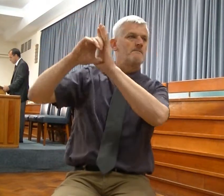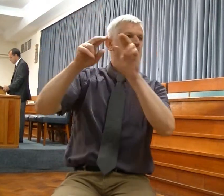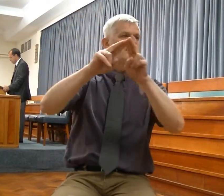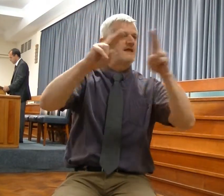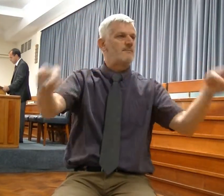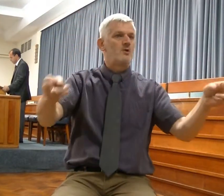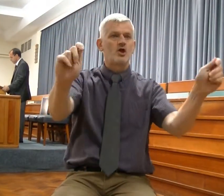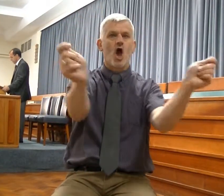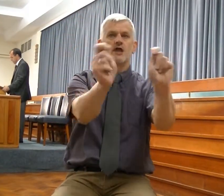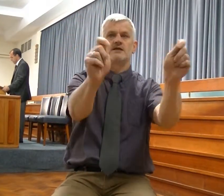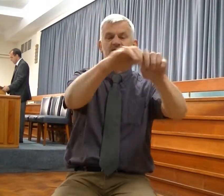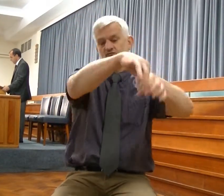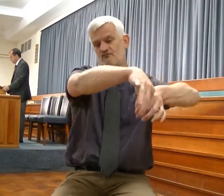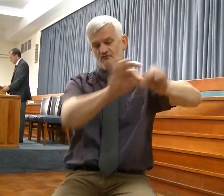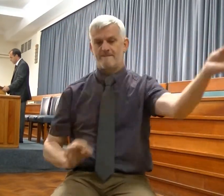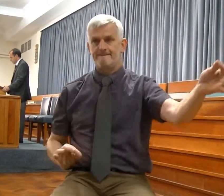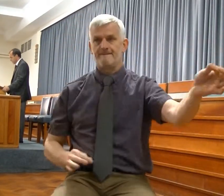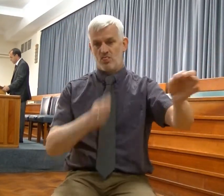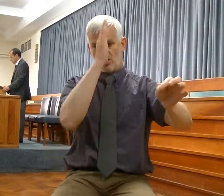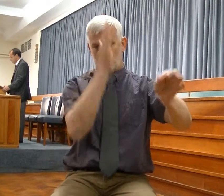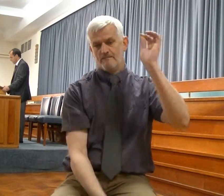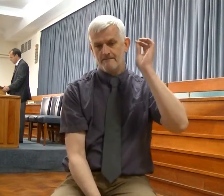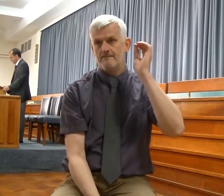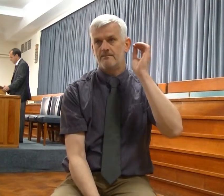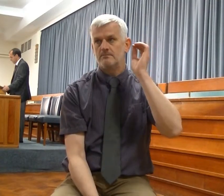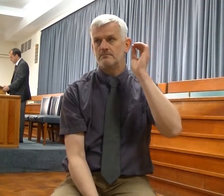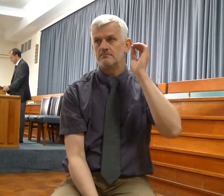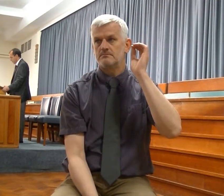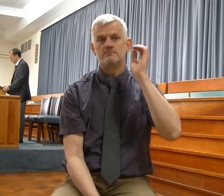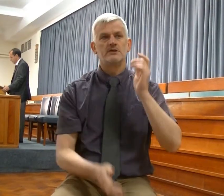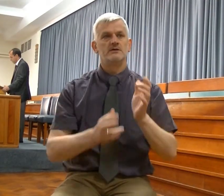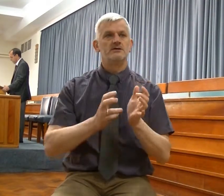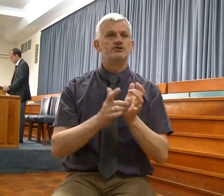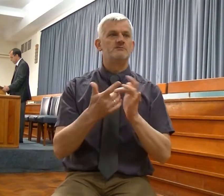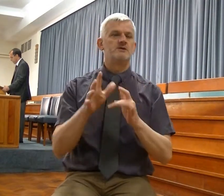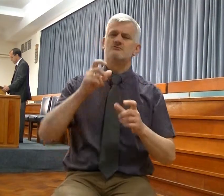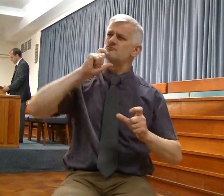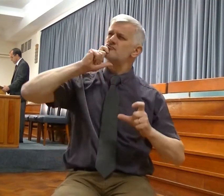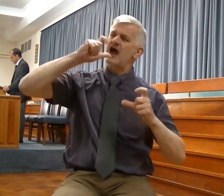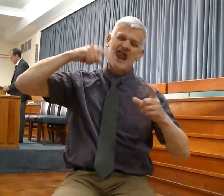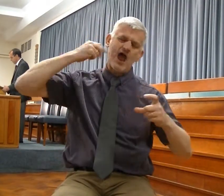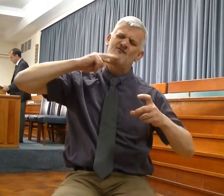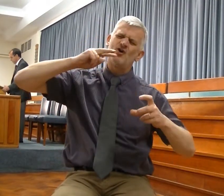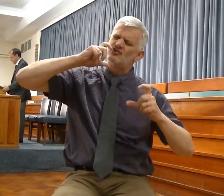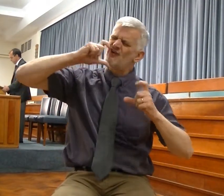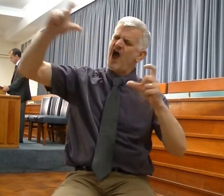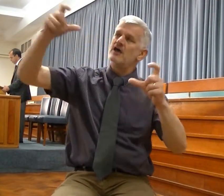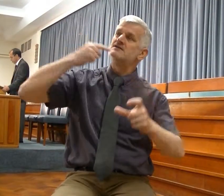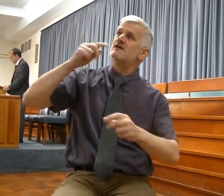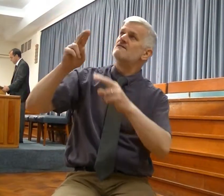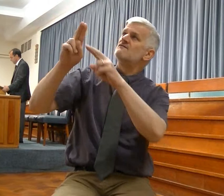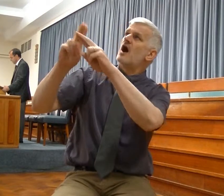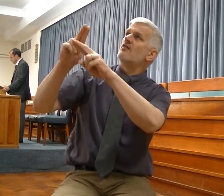the midst. And when Jesus had cried with a loud voice, he said, Father, into